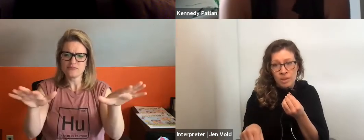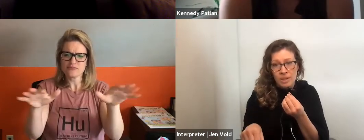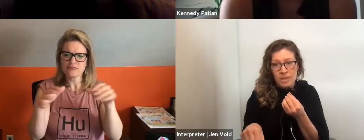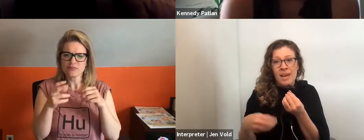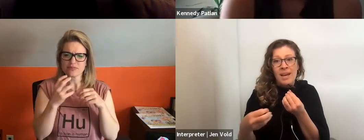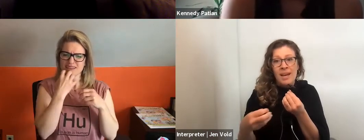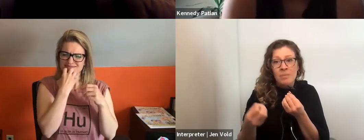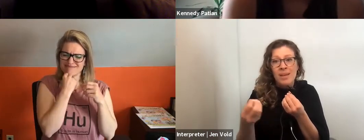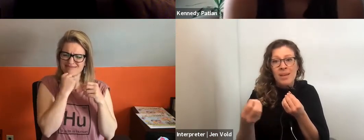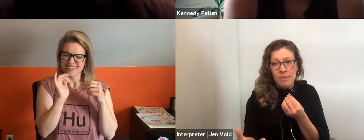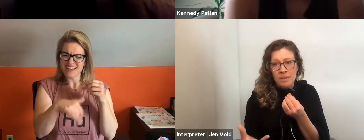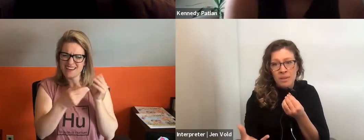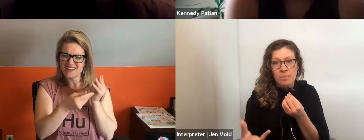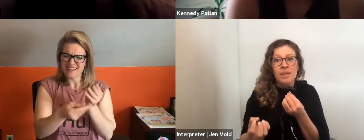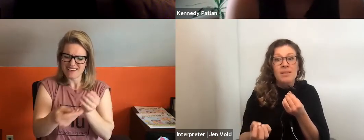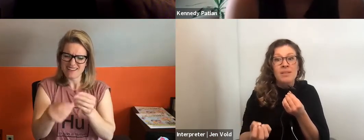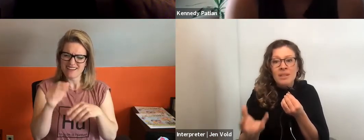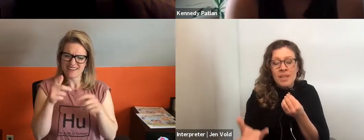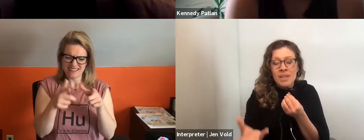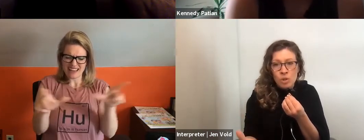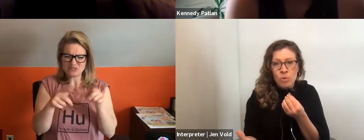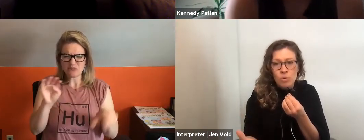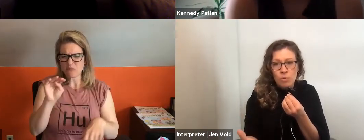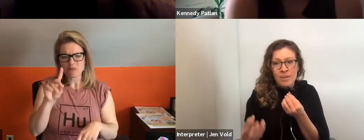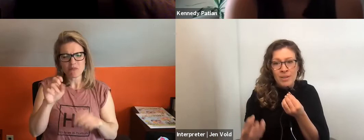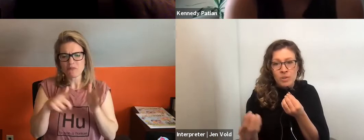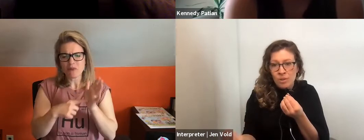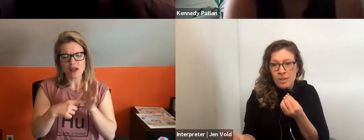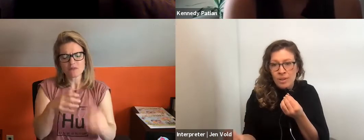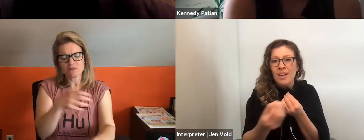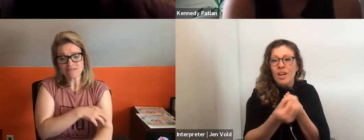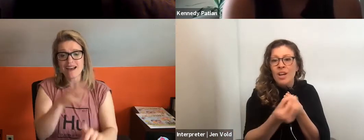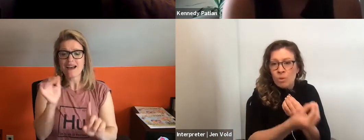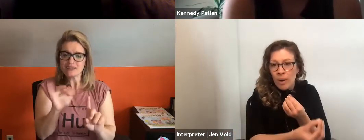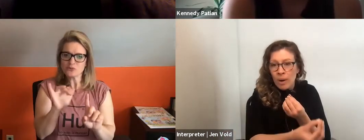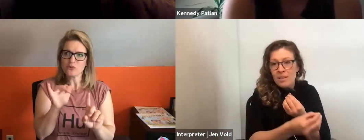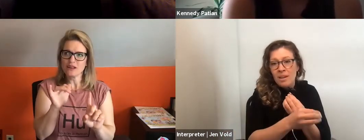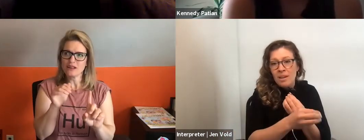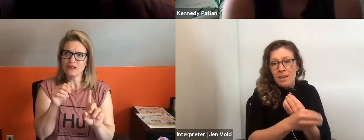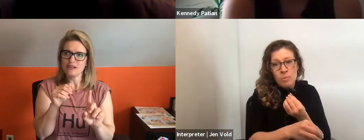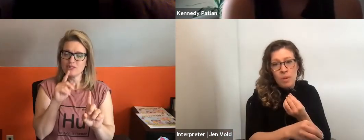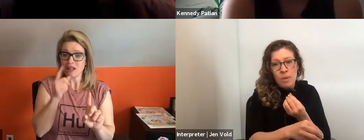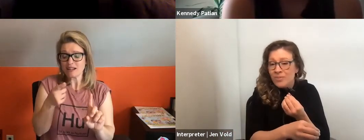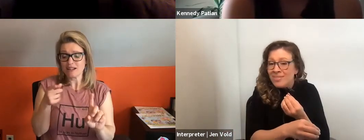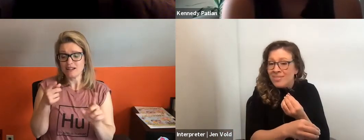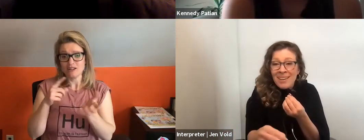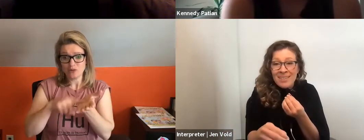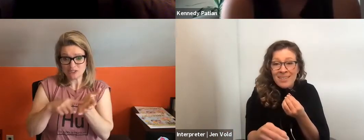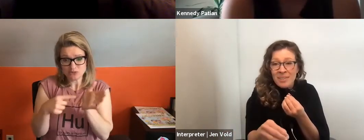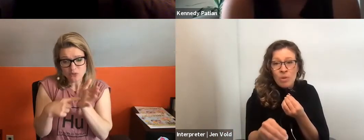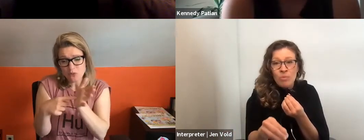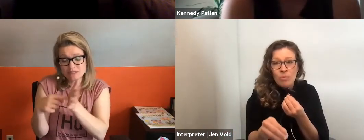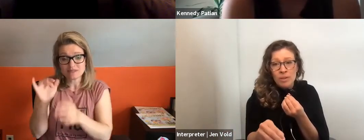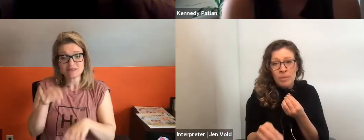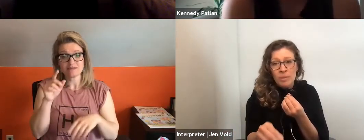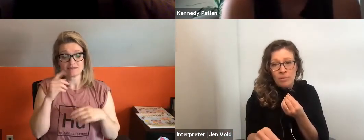told stories and how to make them available still in a visual format so that you're getting a direct language model. That